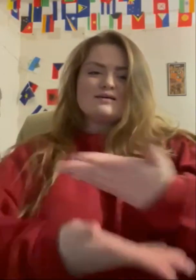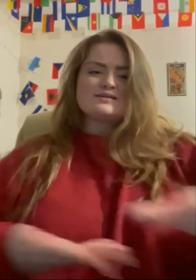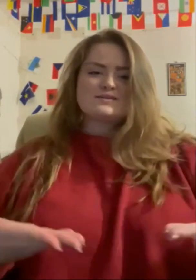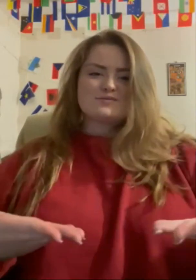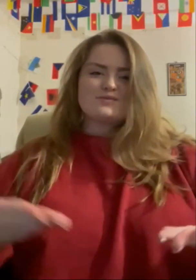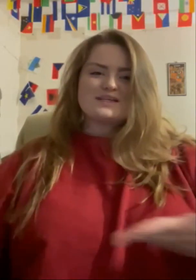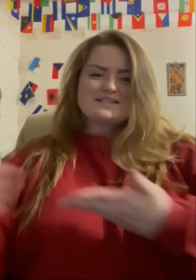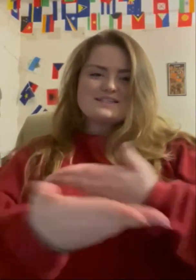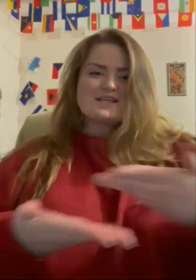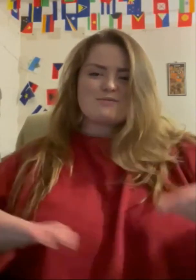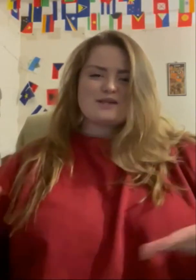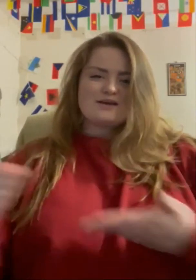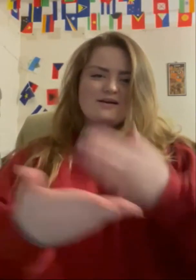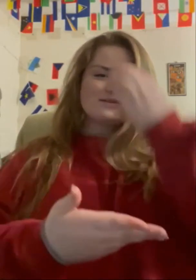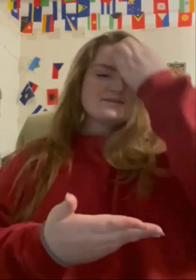seminars,